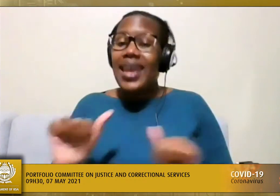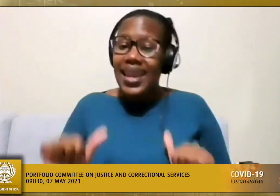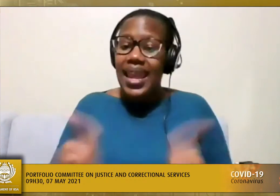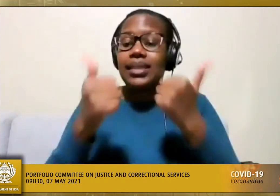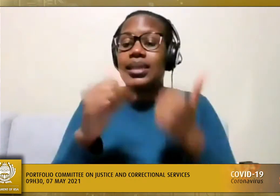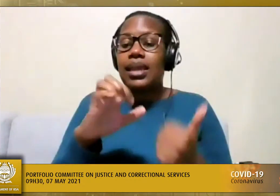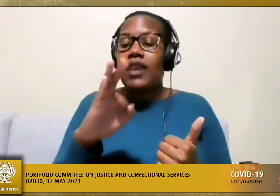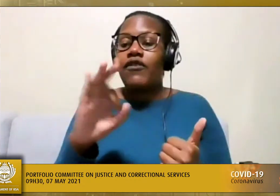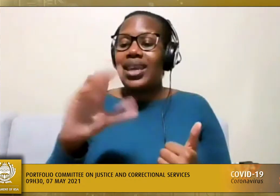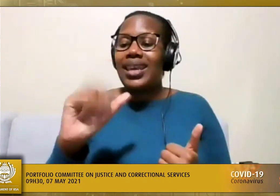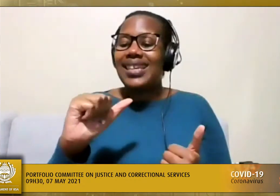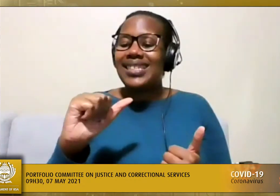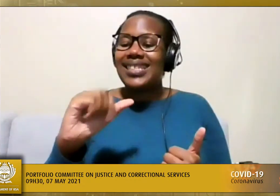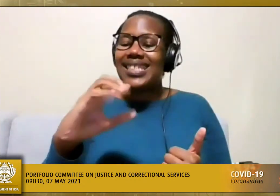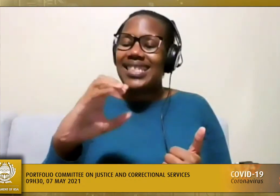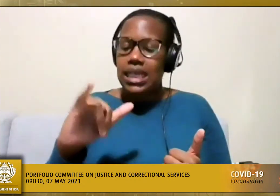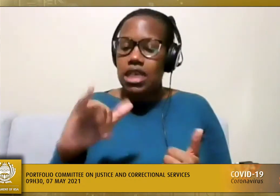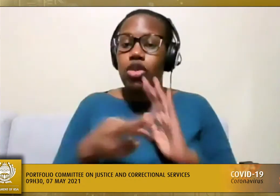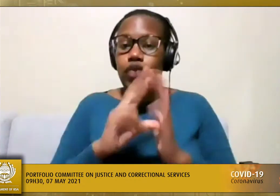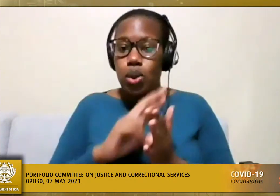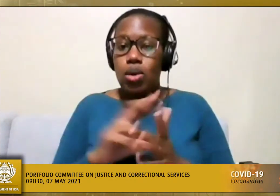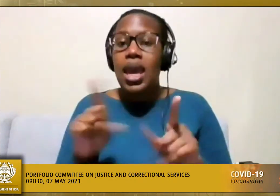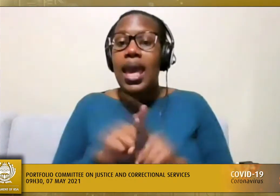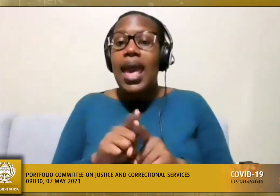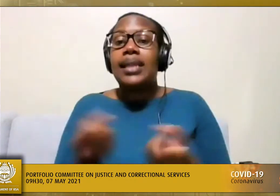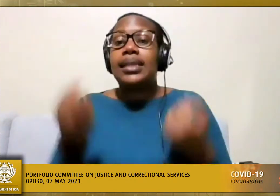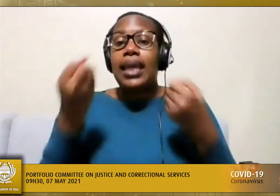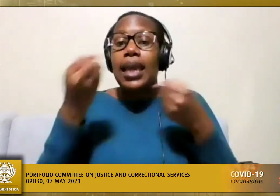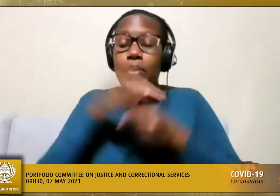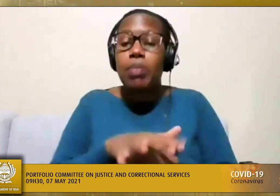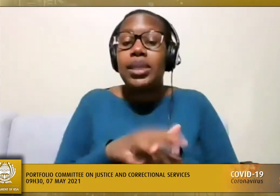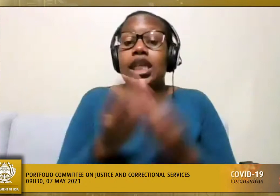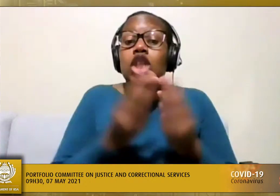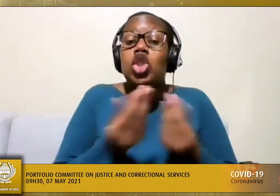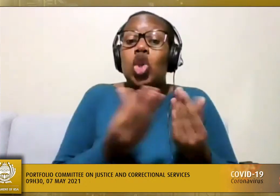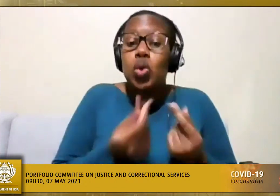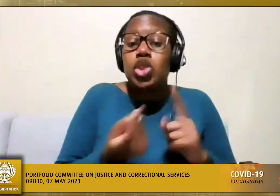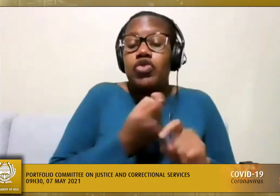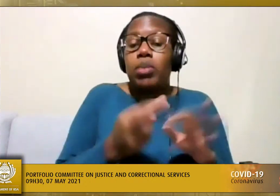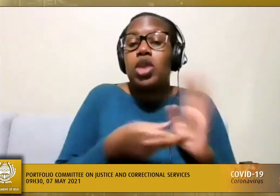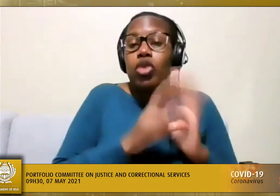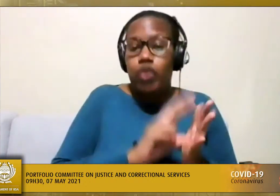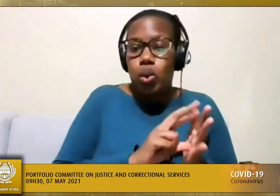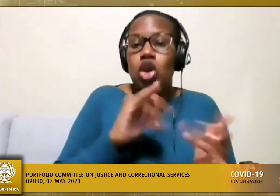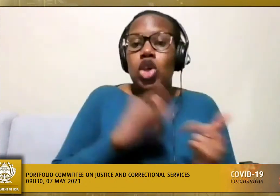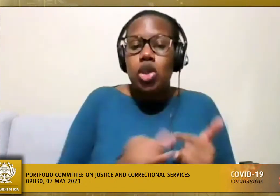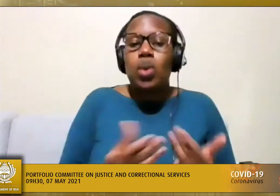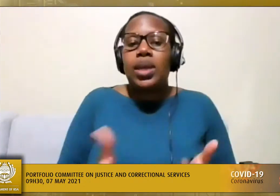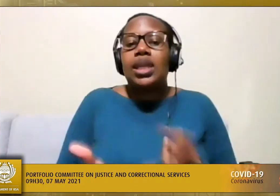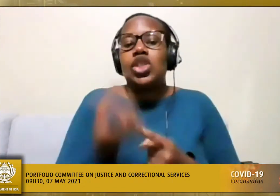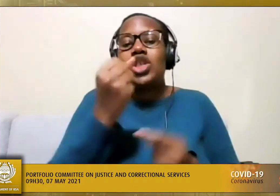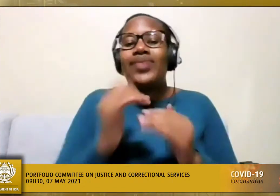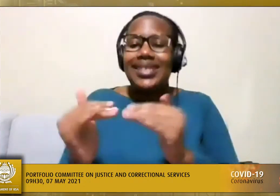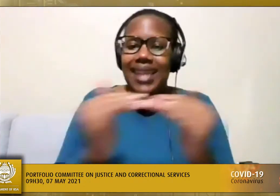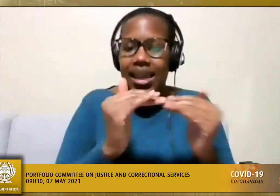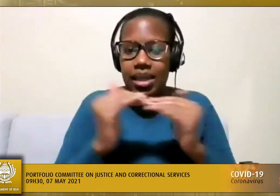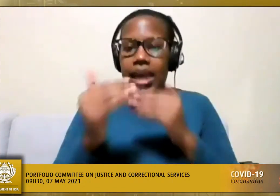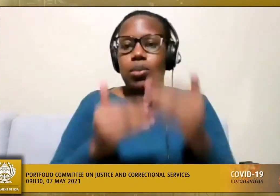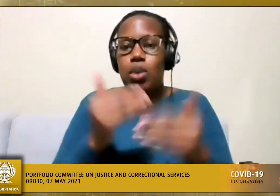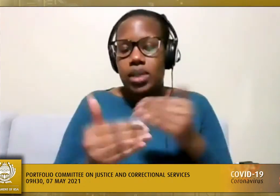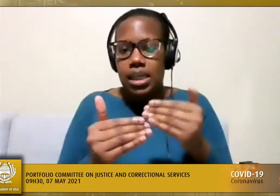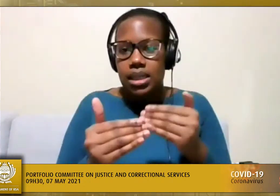review and the implementation of the solutions that we will get out of that to have a standardized process in place if I'm not